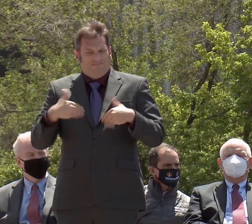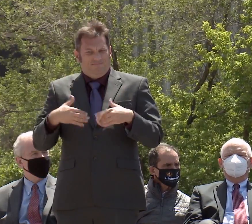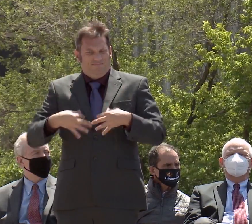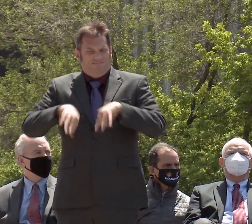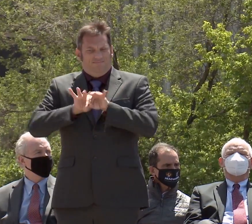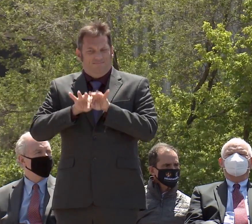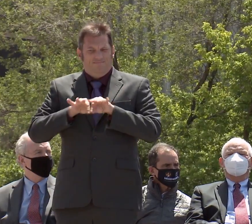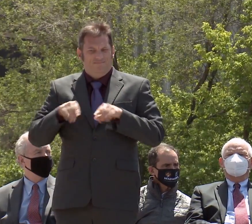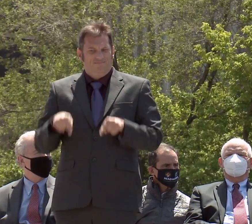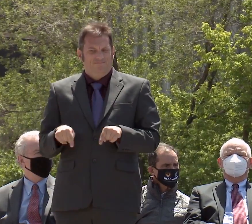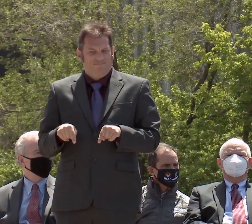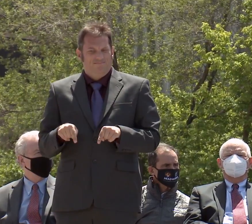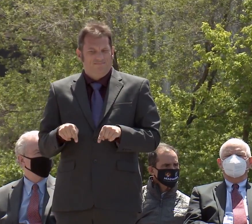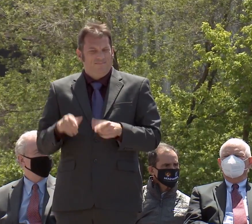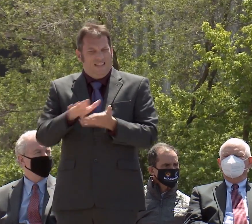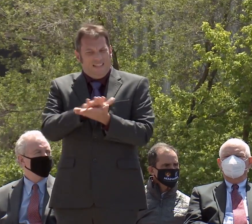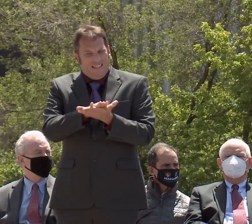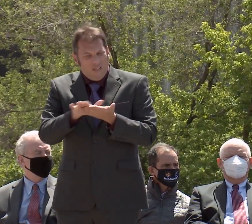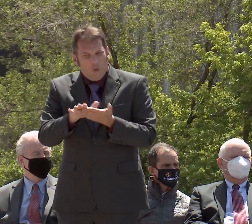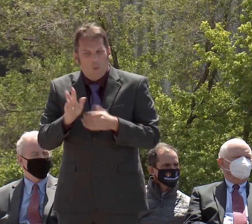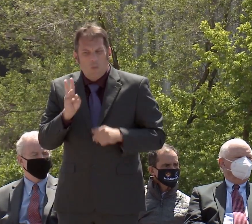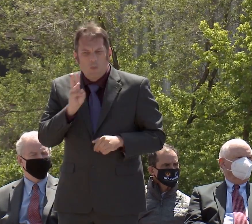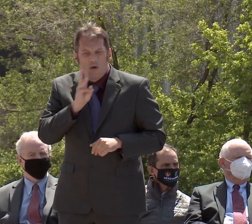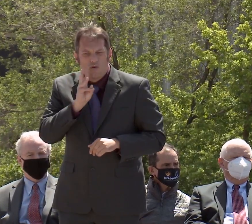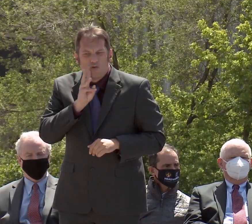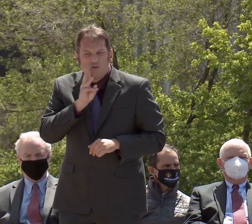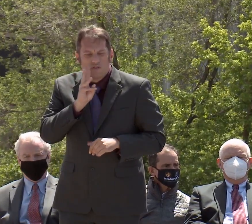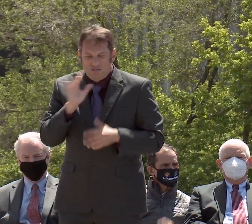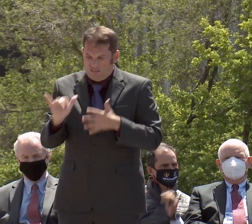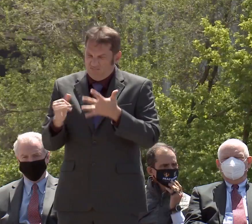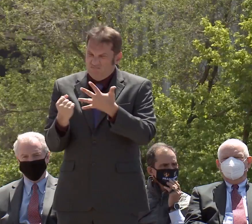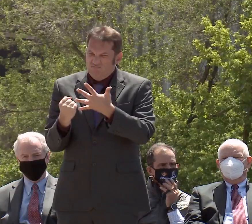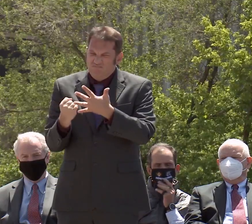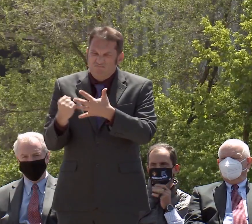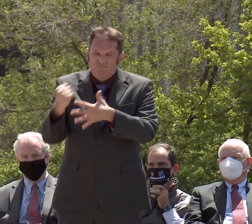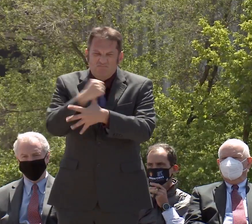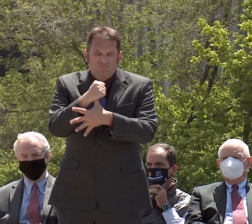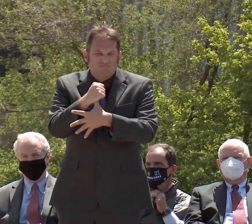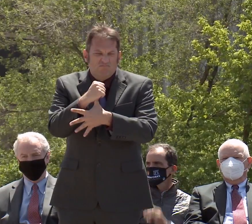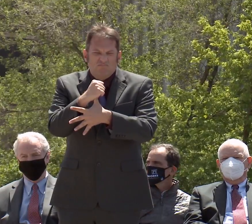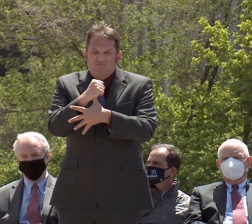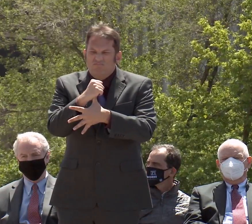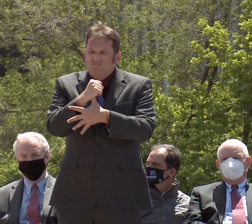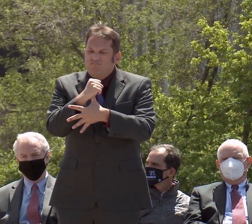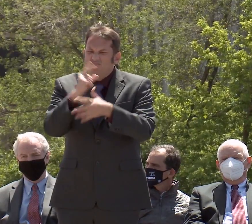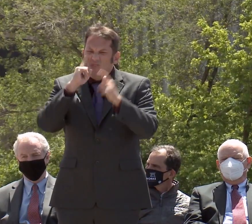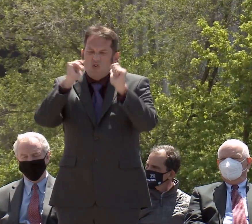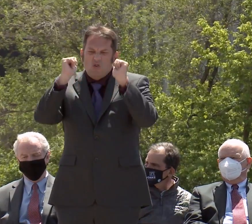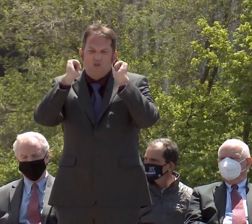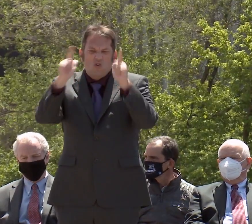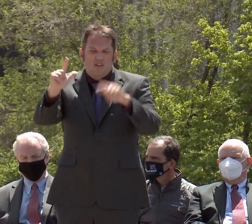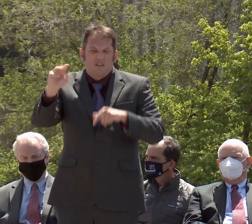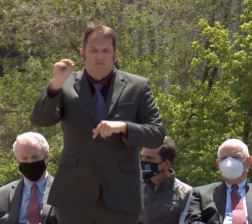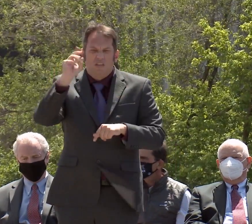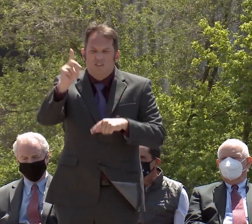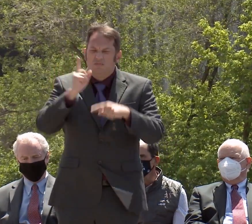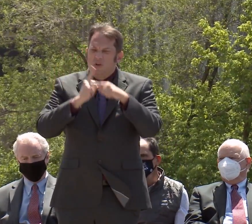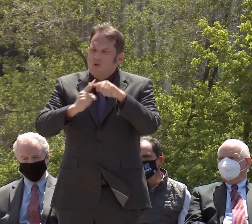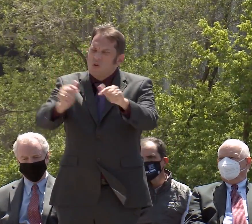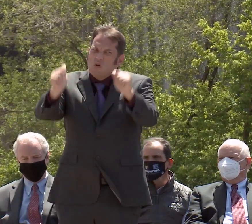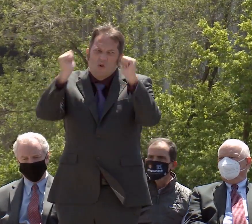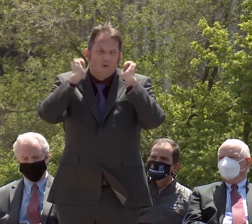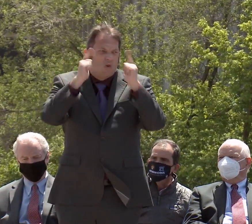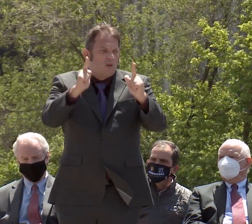clean water is a priority for all Marylanders, all Americans, to be quite frank about it. So the Back